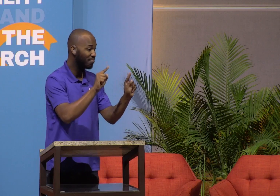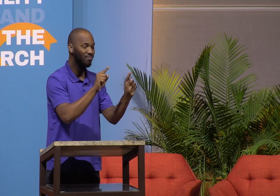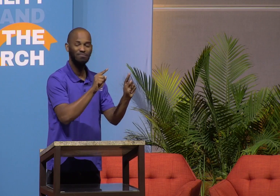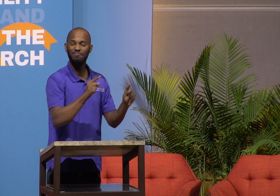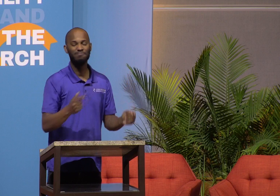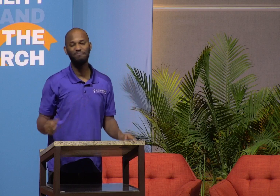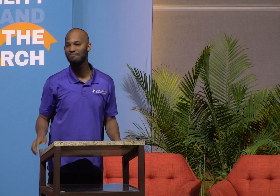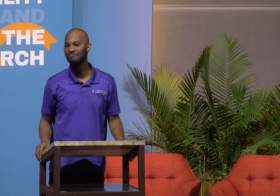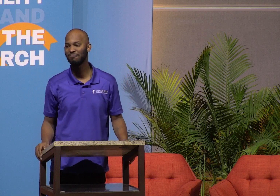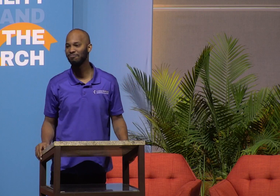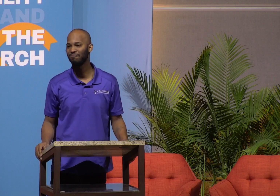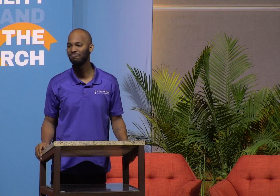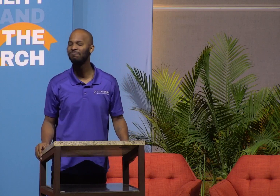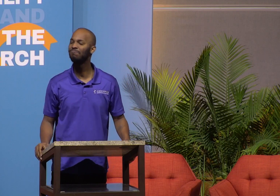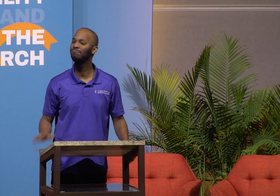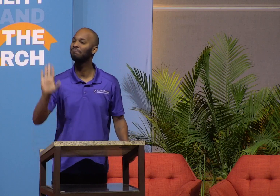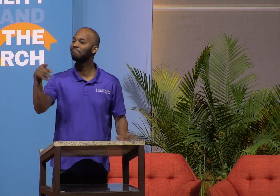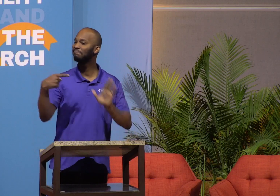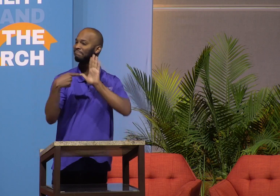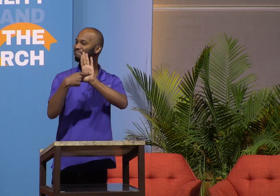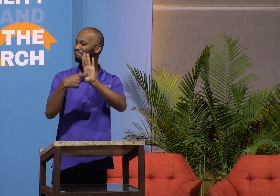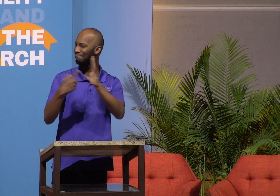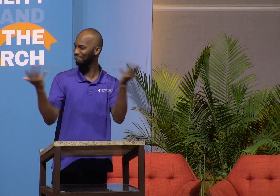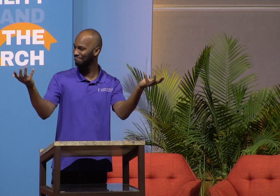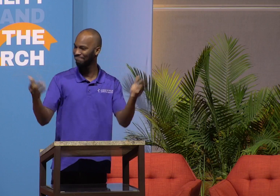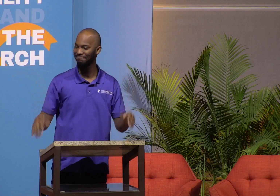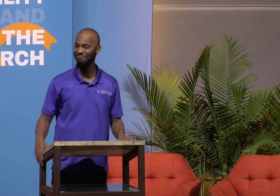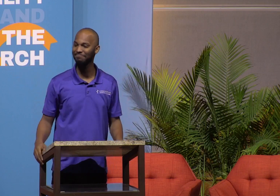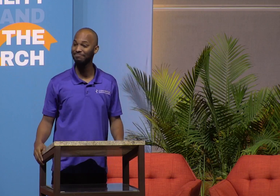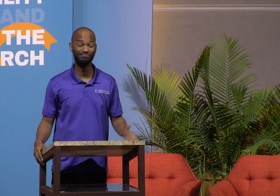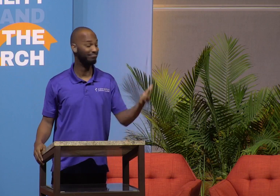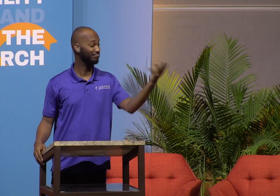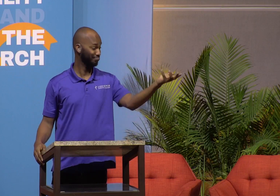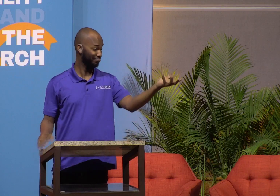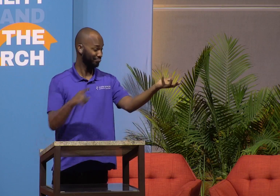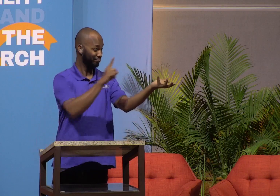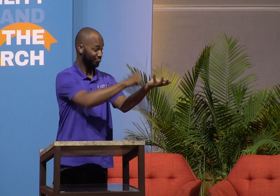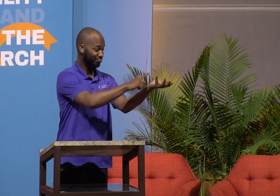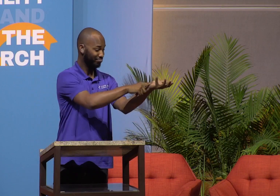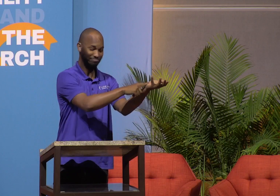Without any form of inclusiveness, the transformation will not happen.